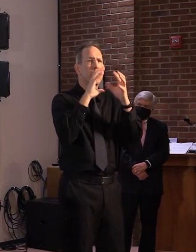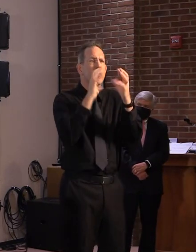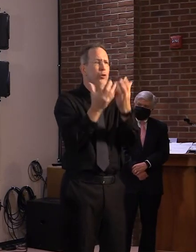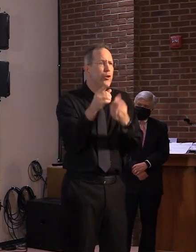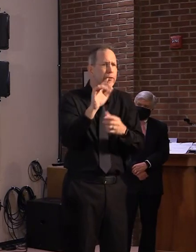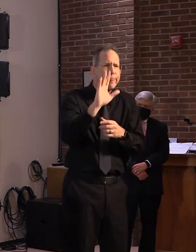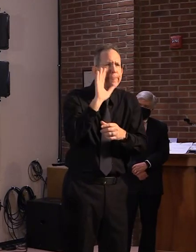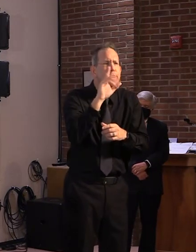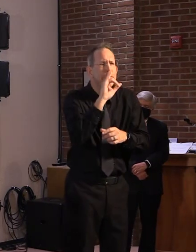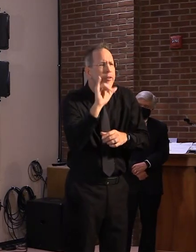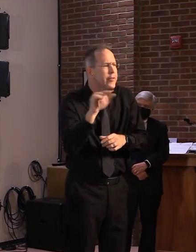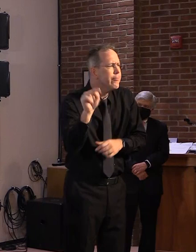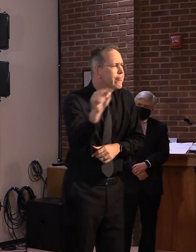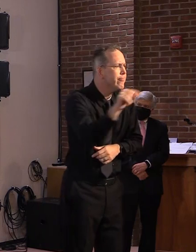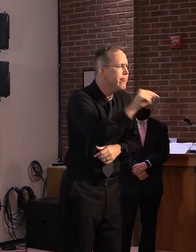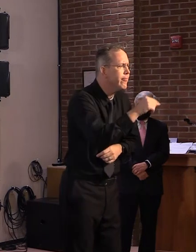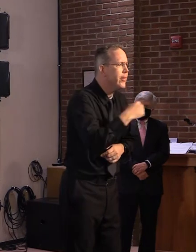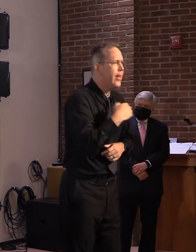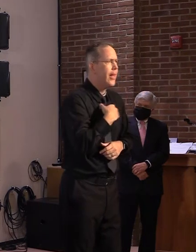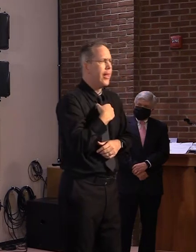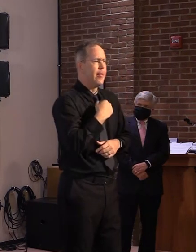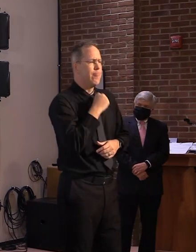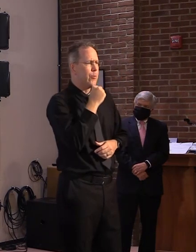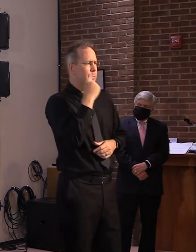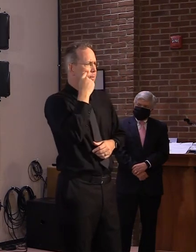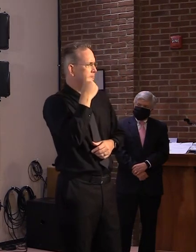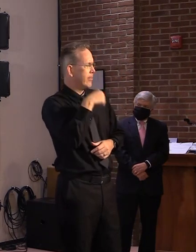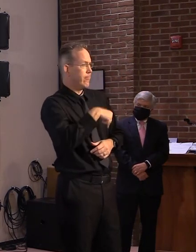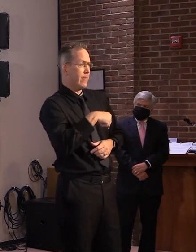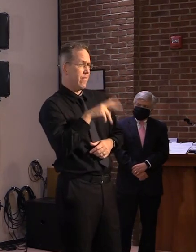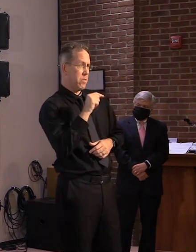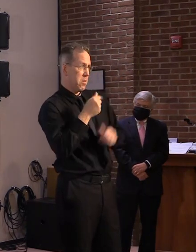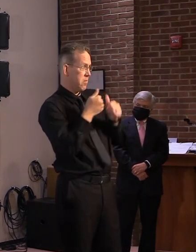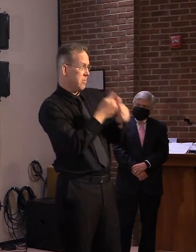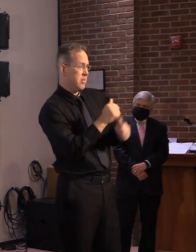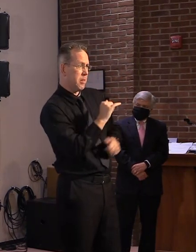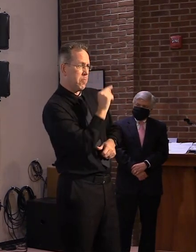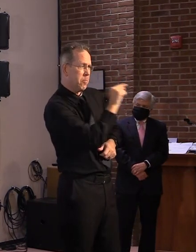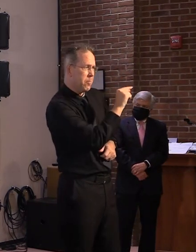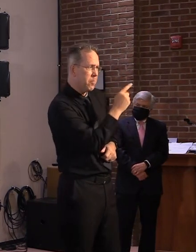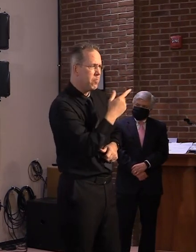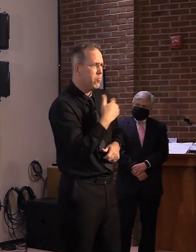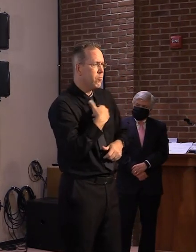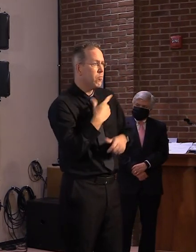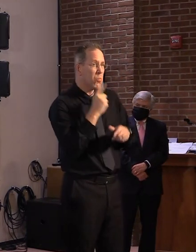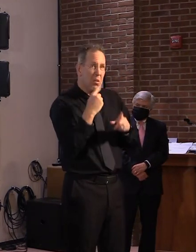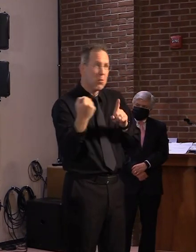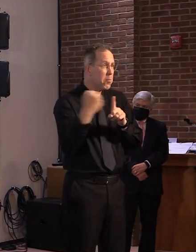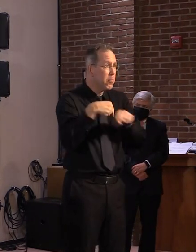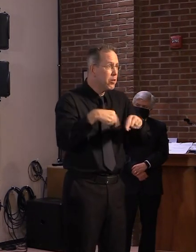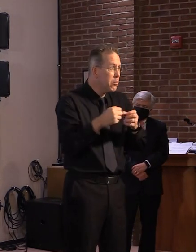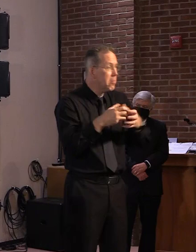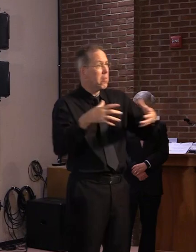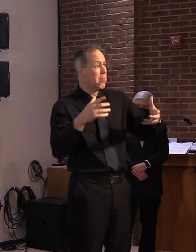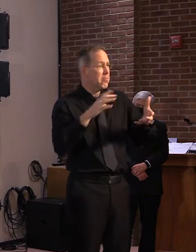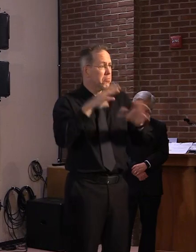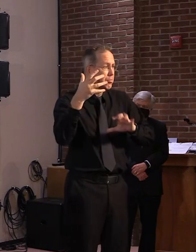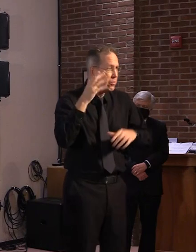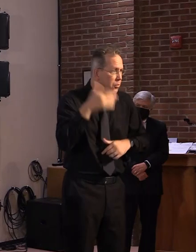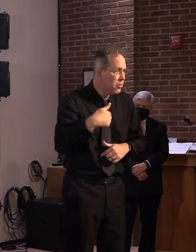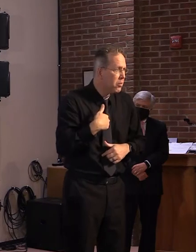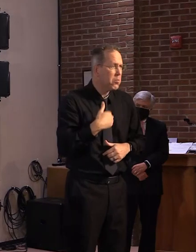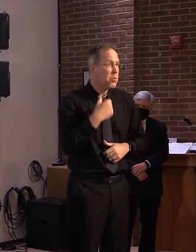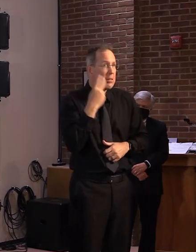to think that Vermont suddenly would have adults with a larger amount of experience than we've stated